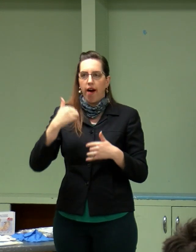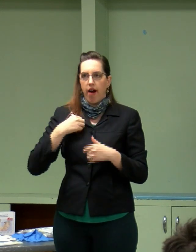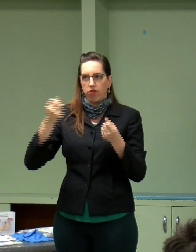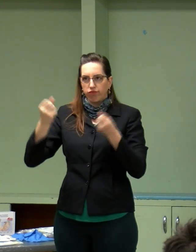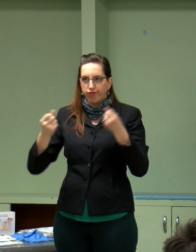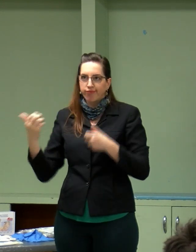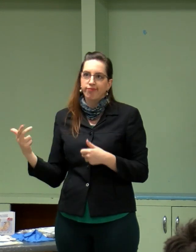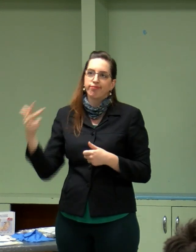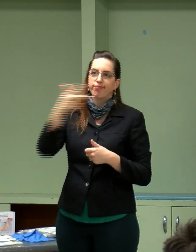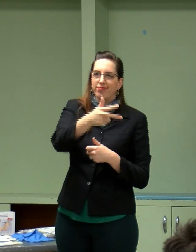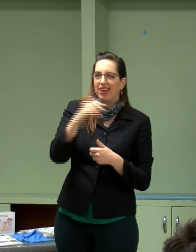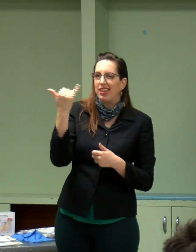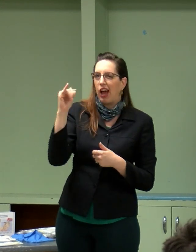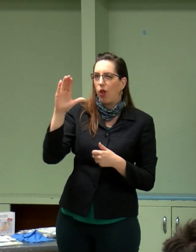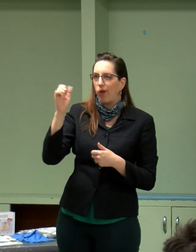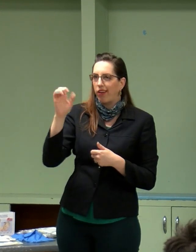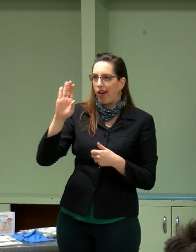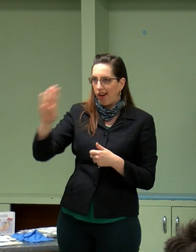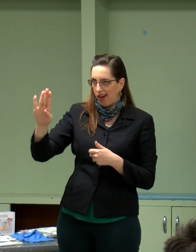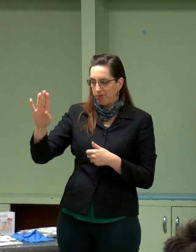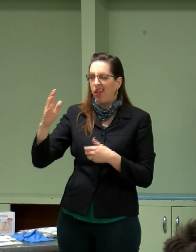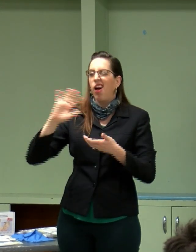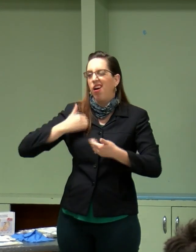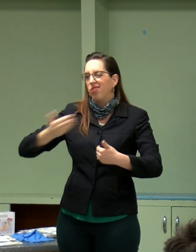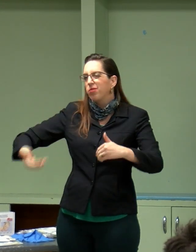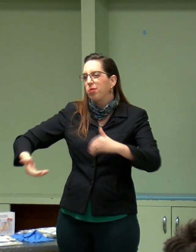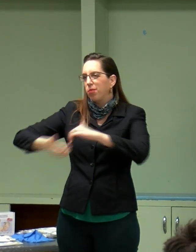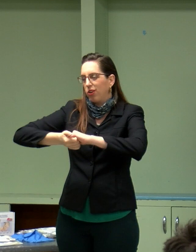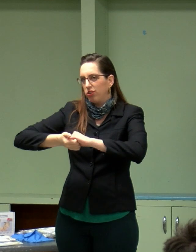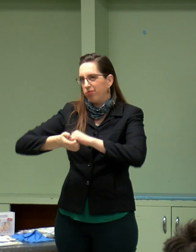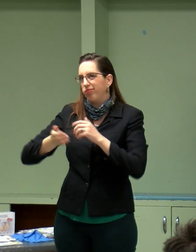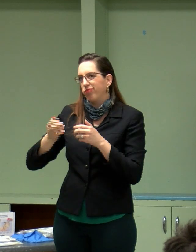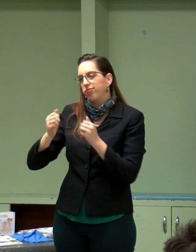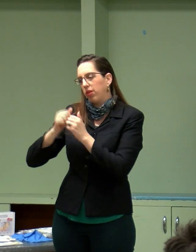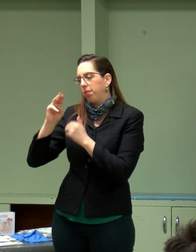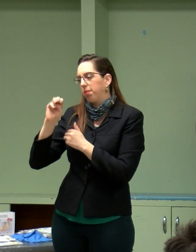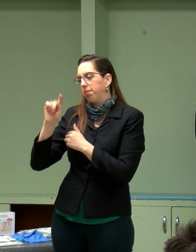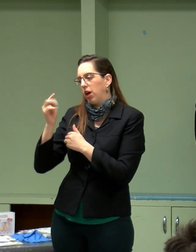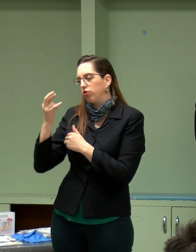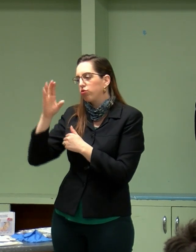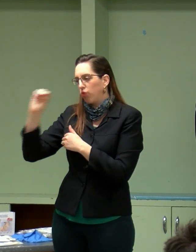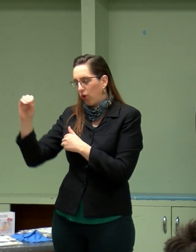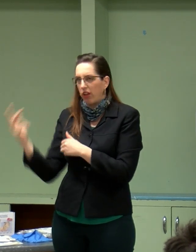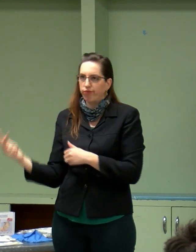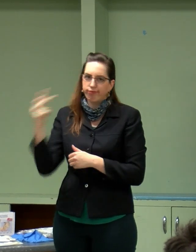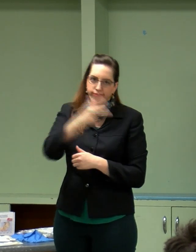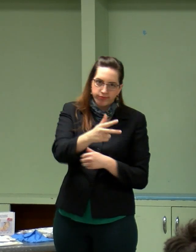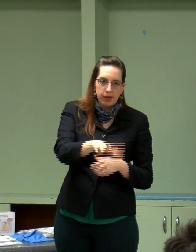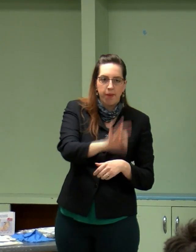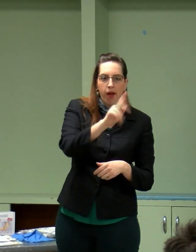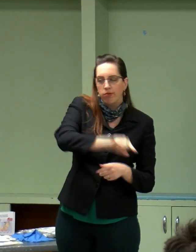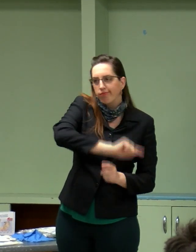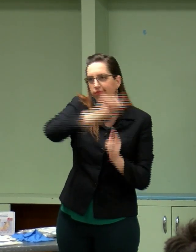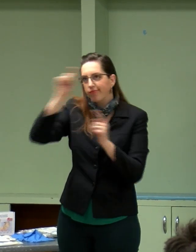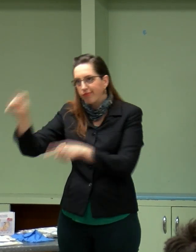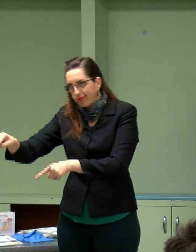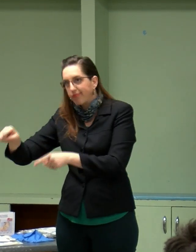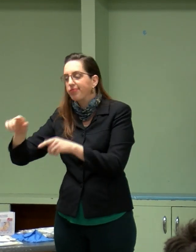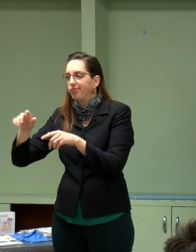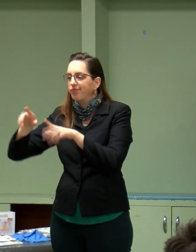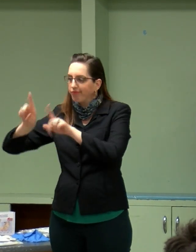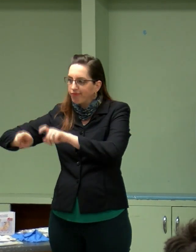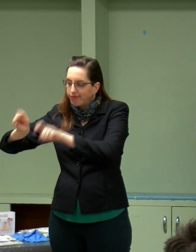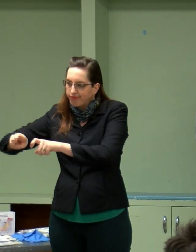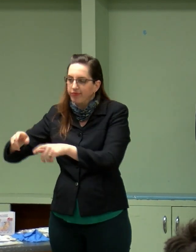specialized yellow cabs through a partnership with Metro to the homeless testing site operated by Healthcare for